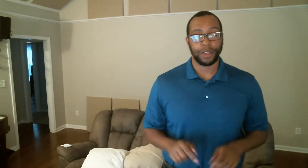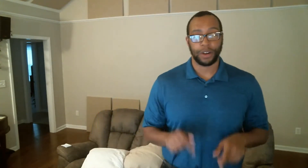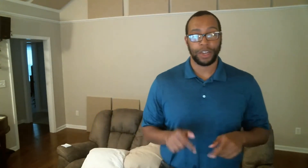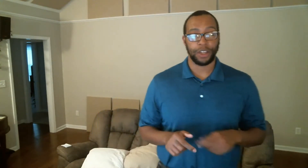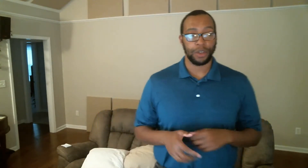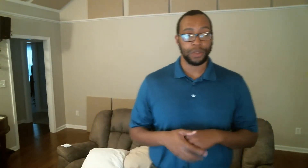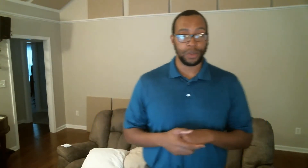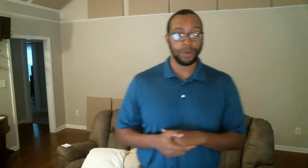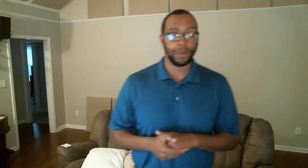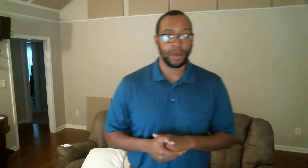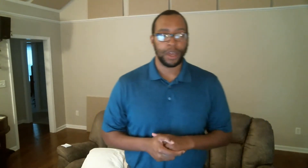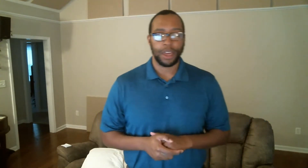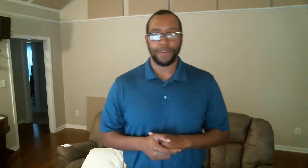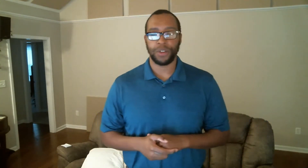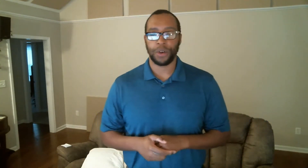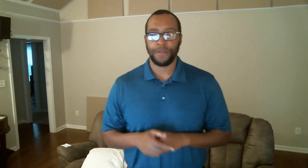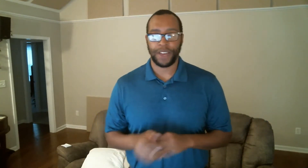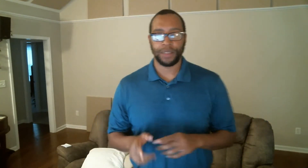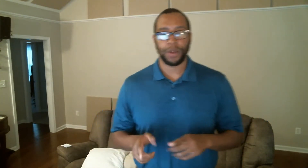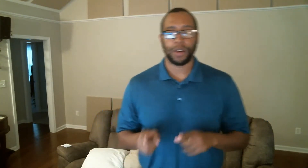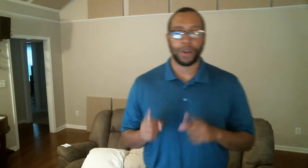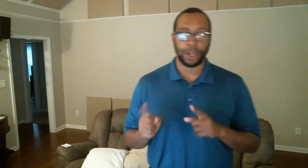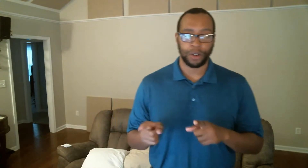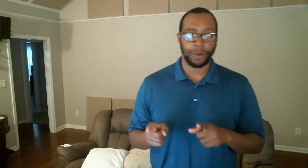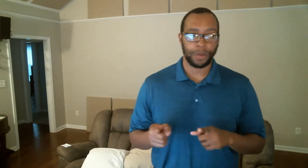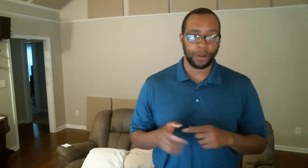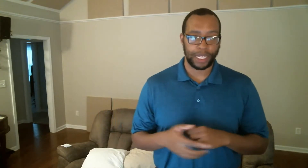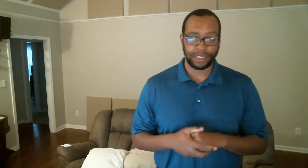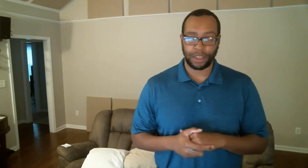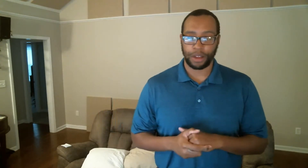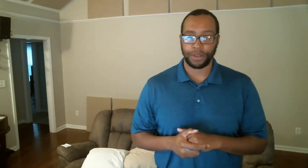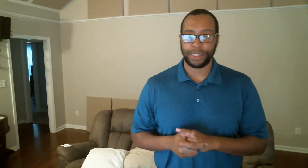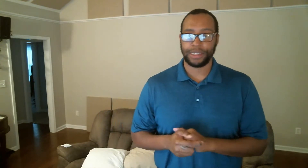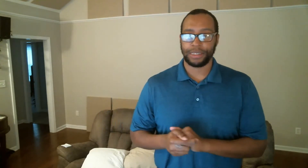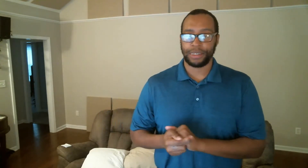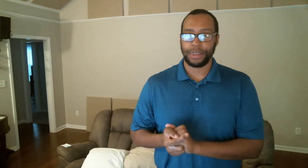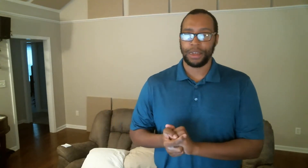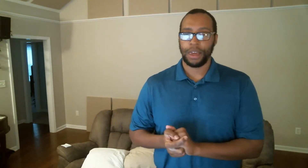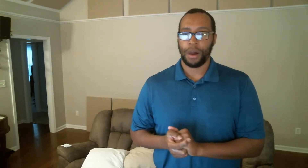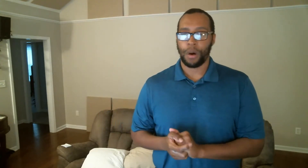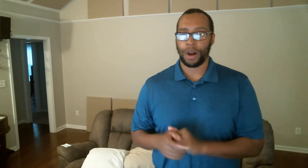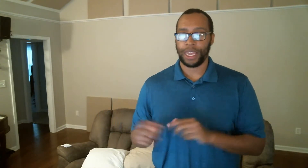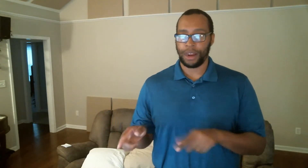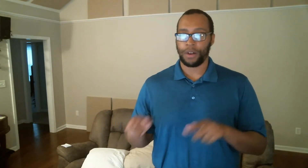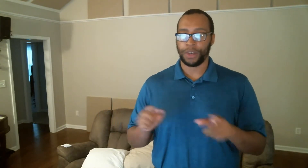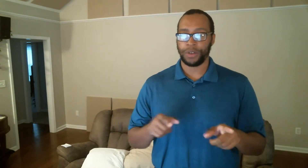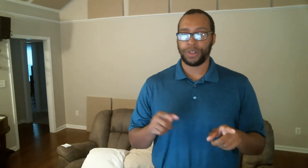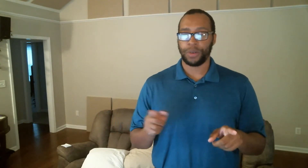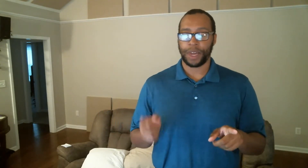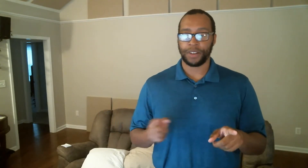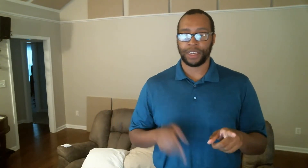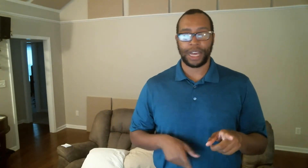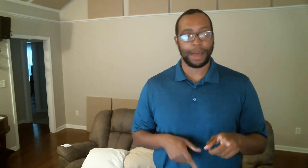here YouTube. If you do it on Facebook, on our group on Let's Talk 360, or here on YouTube under the